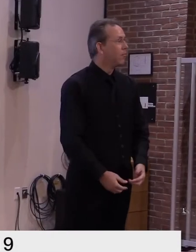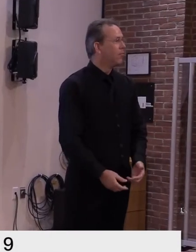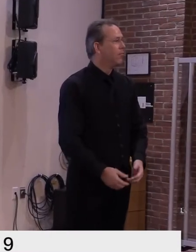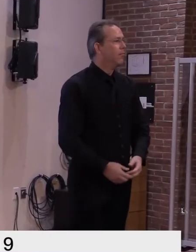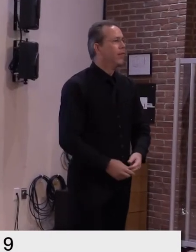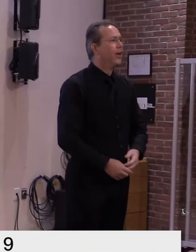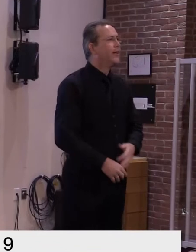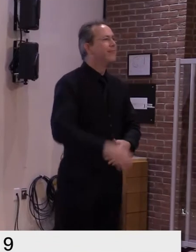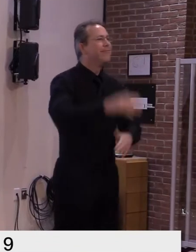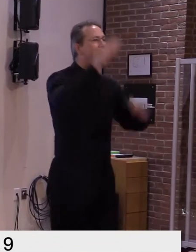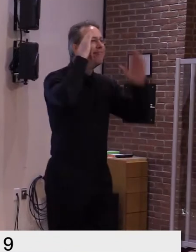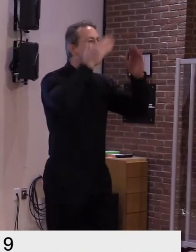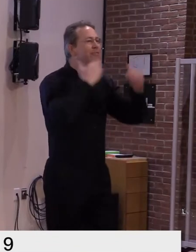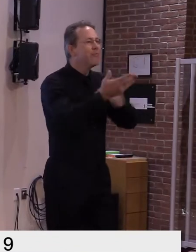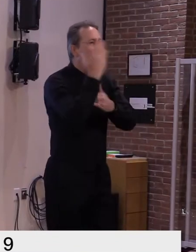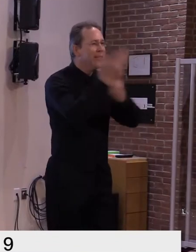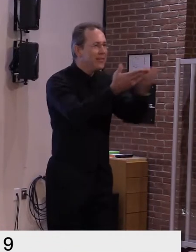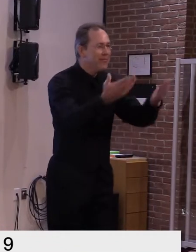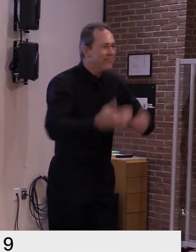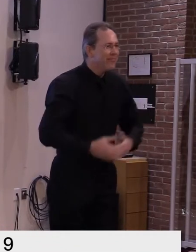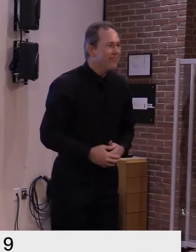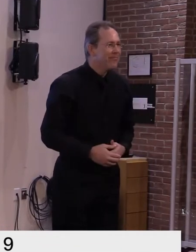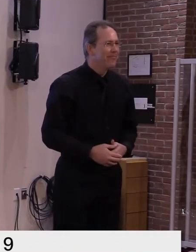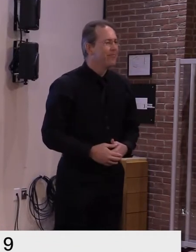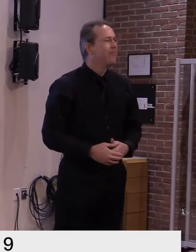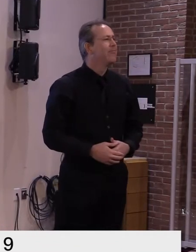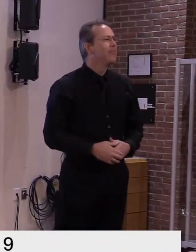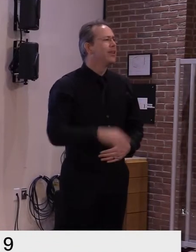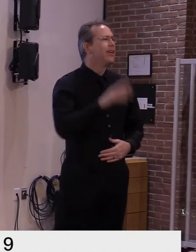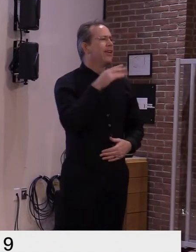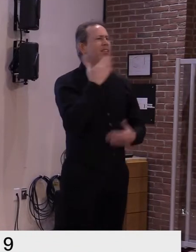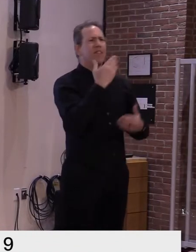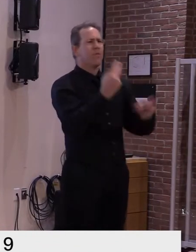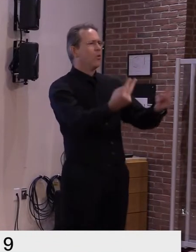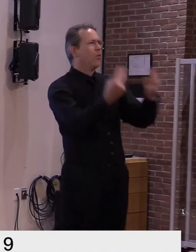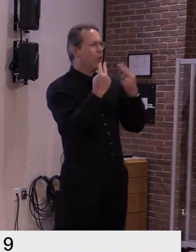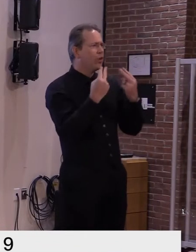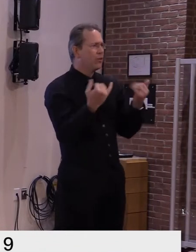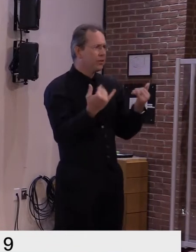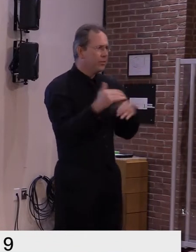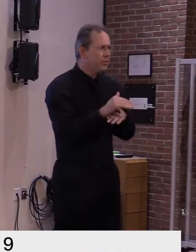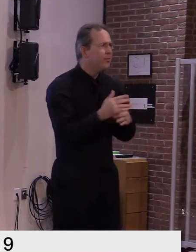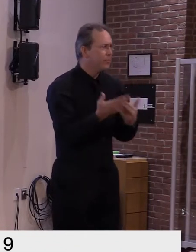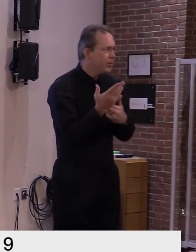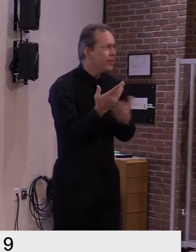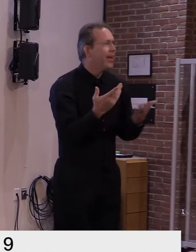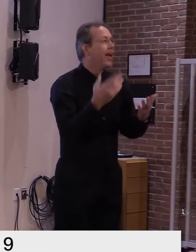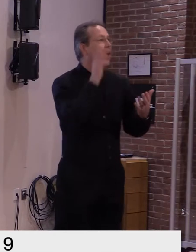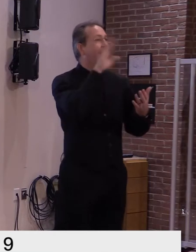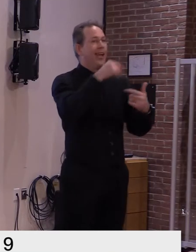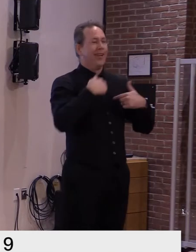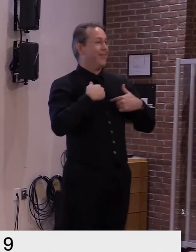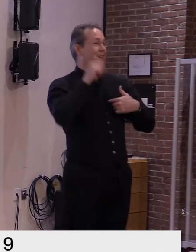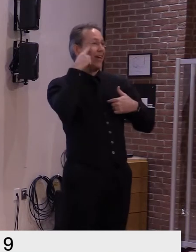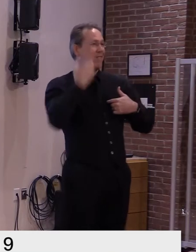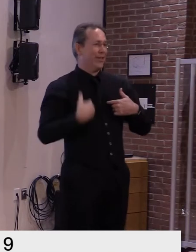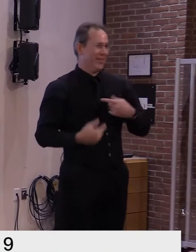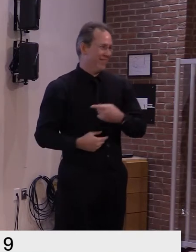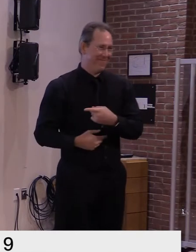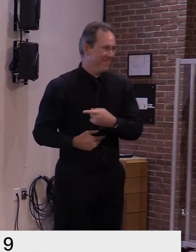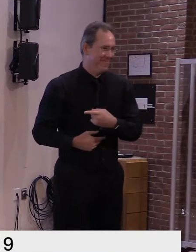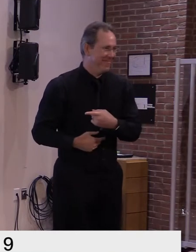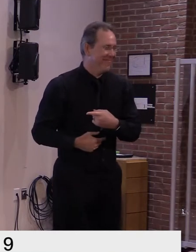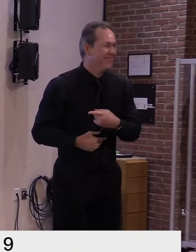Good morning, and thank you all for tuning in. Obviously, I'm not Governor Scott. I'm Mike